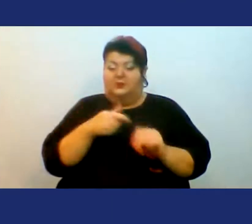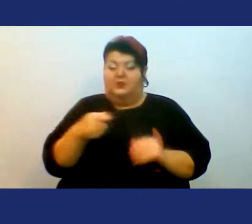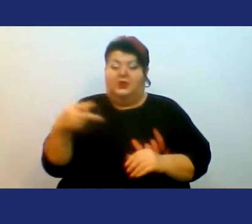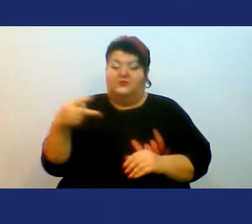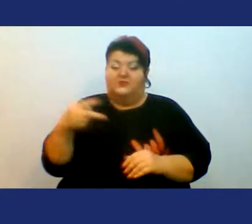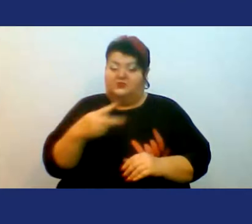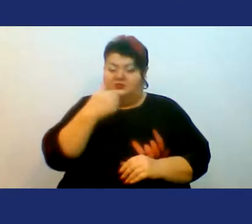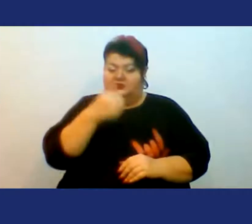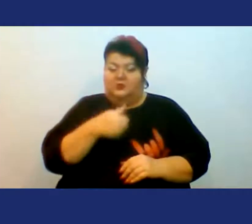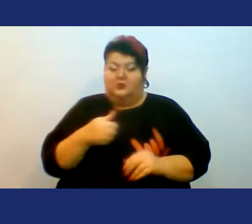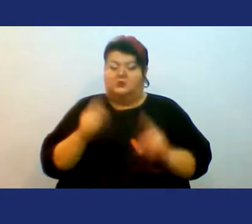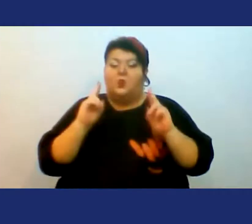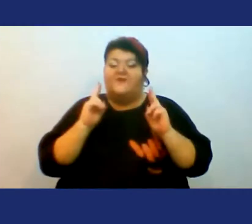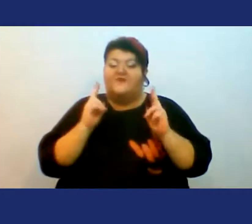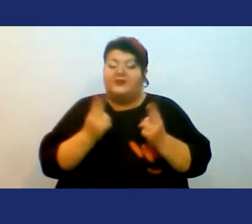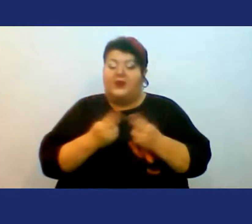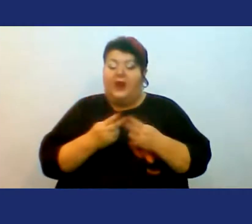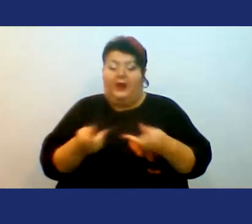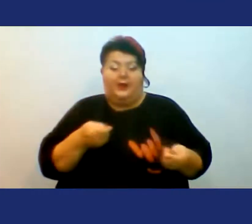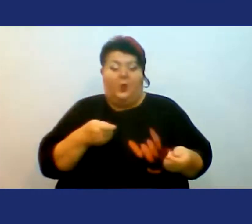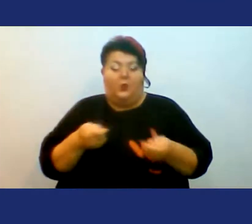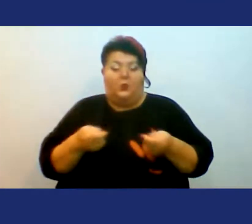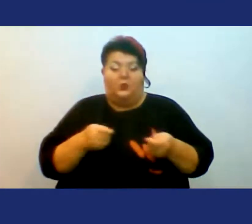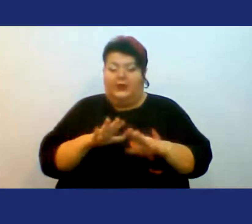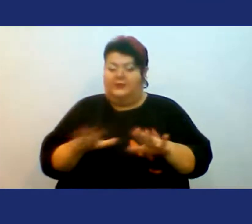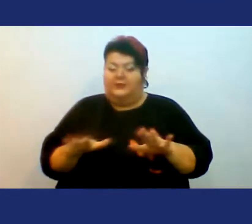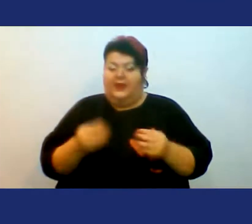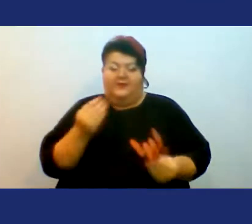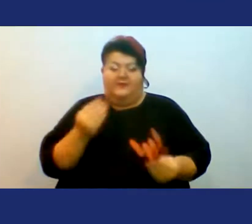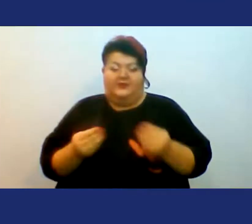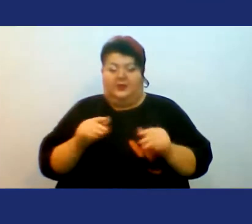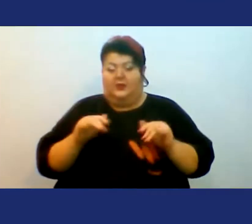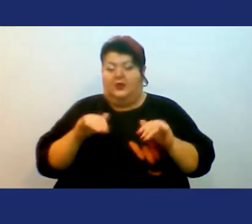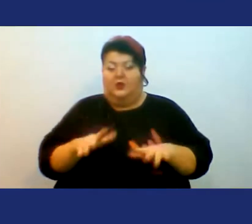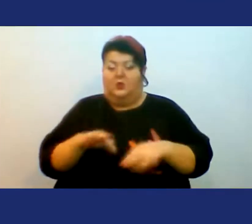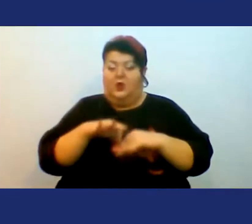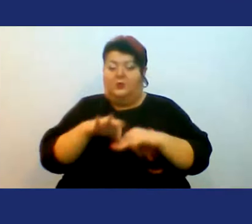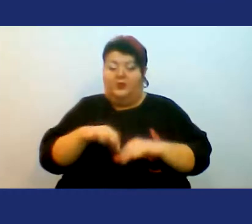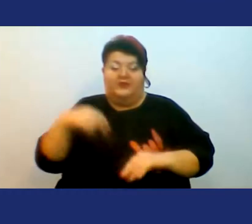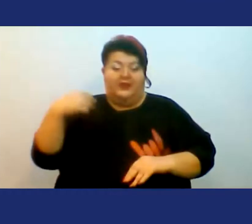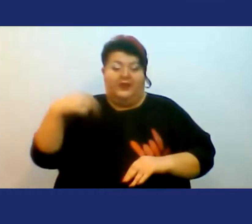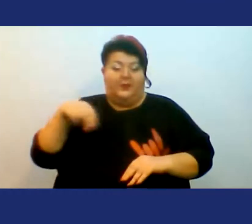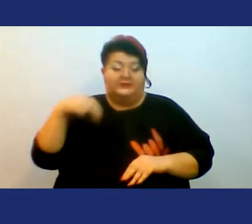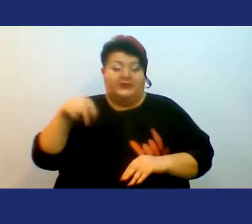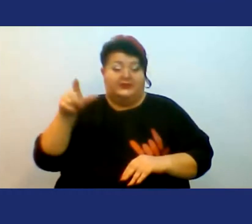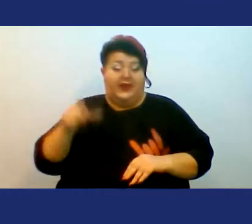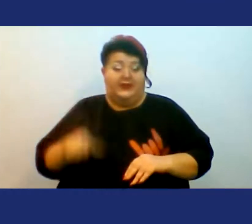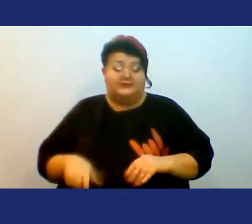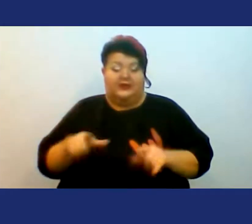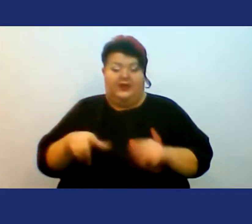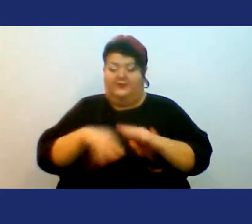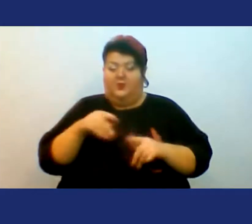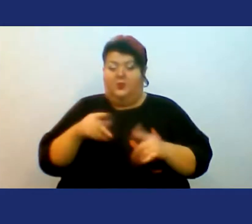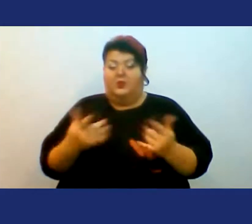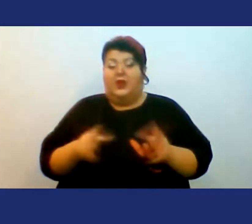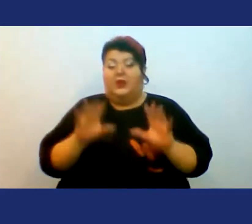level, and the Constitution relegates this to the states. The Election Assistance Commission, which exists